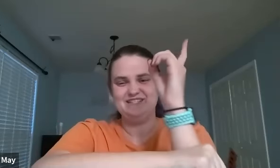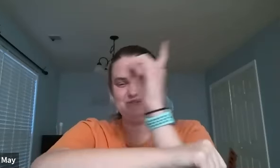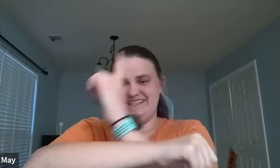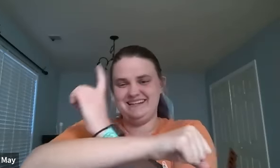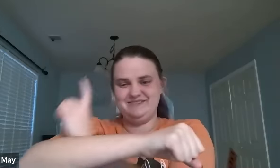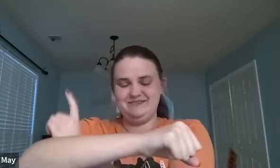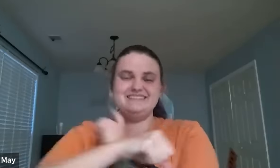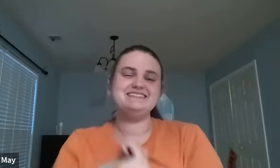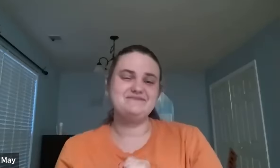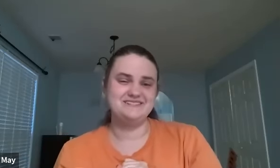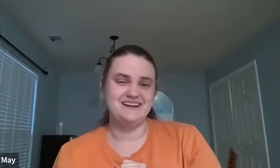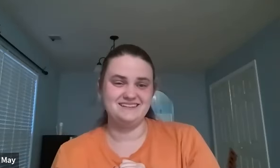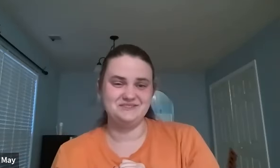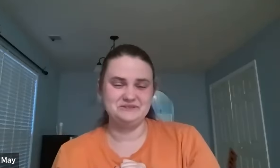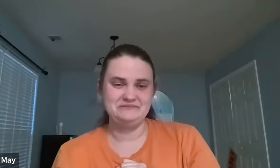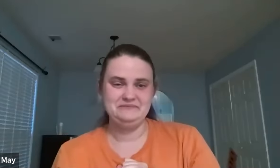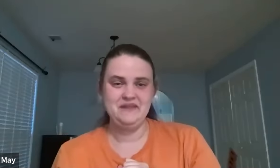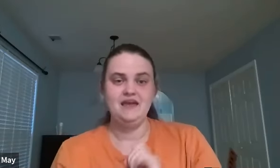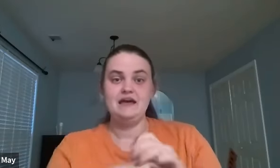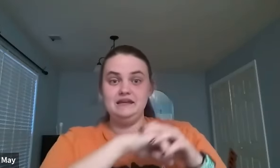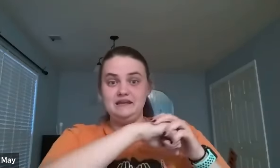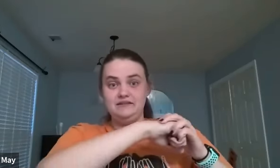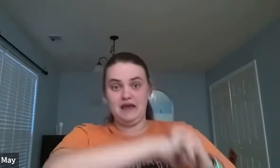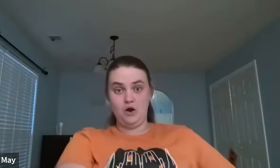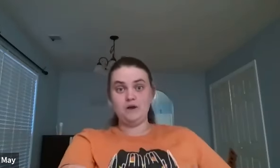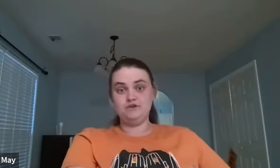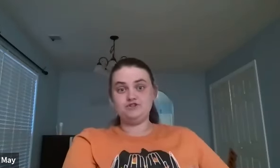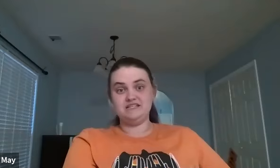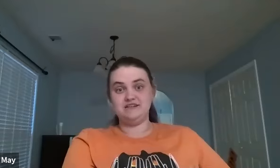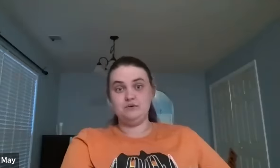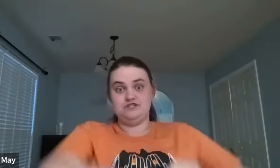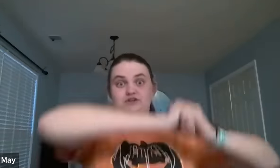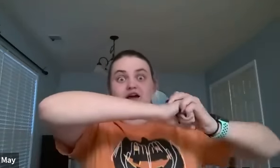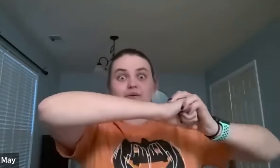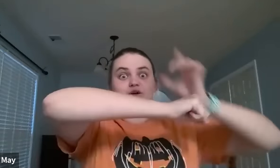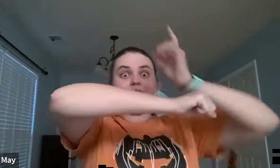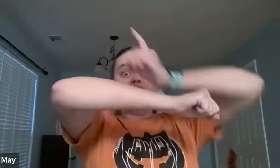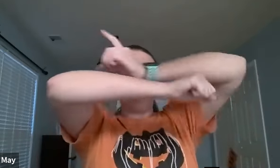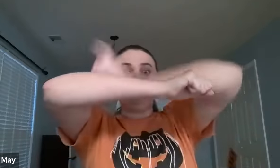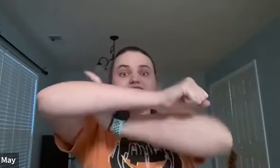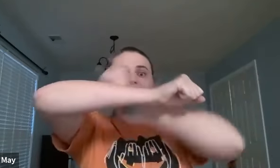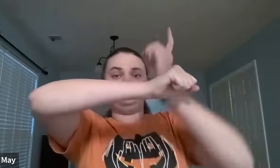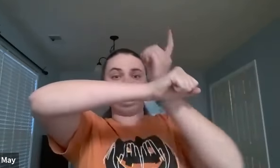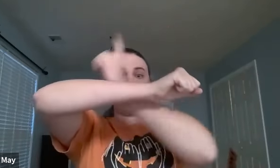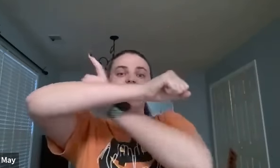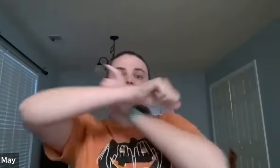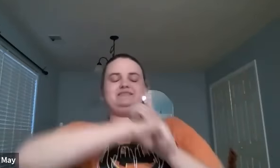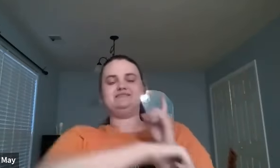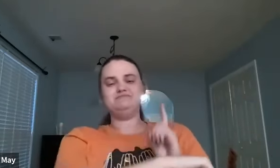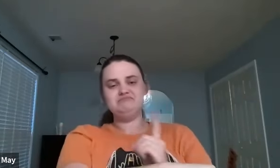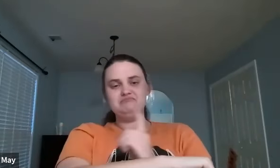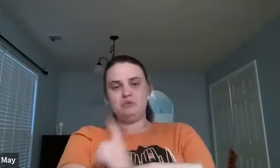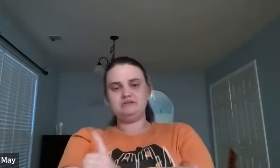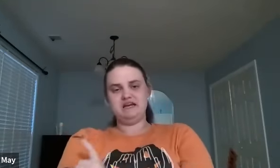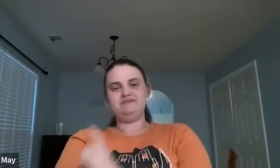So dinosaur. That's the sign for dinosaur. And again, that arm usually is lower, so you're not always going dinosaur, dinosaur. It's more down,